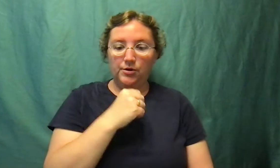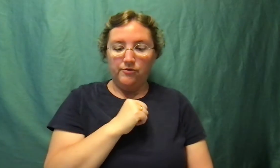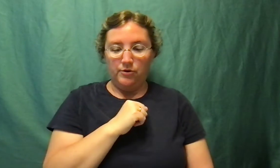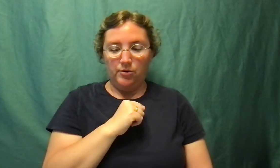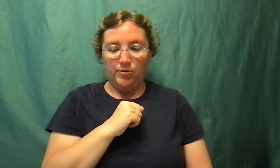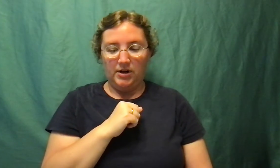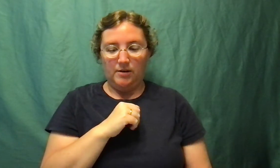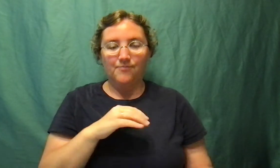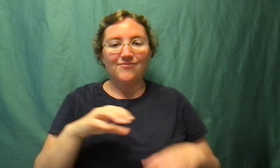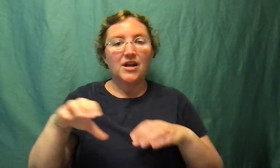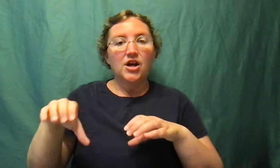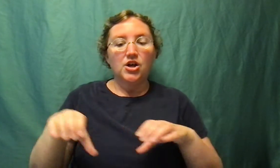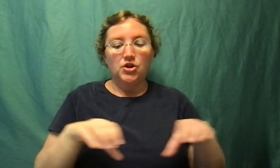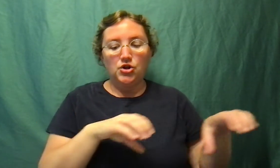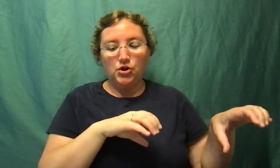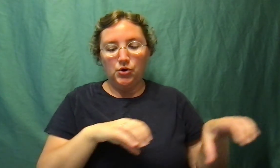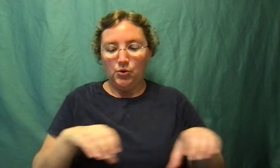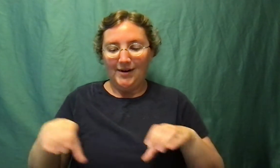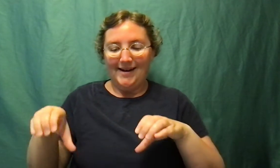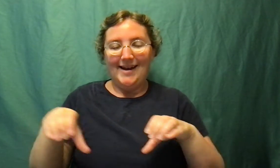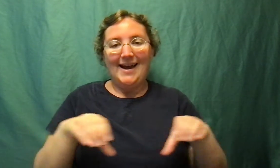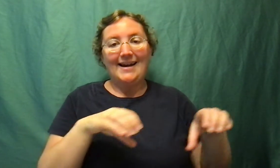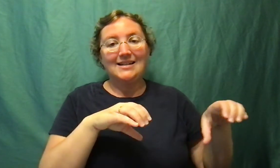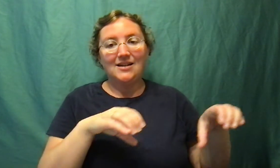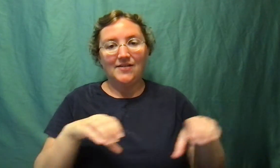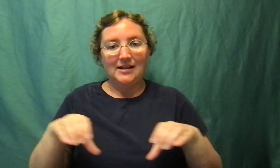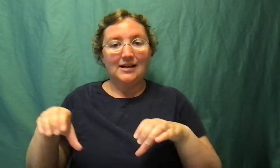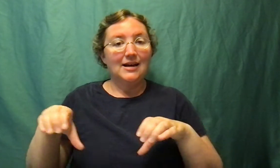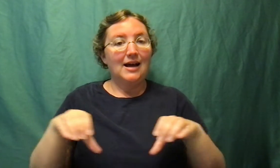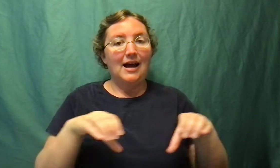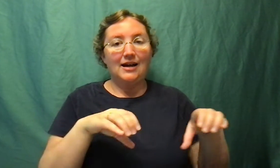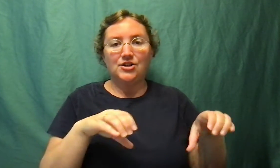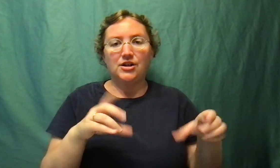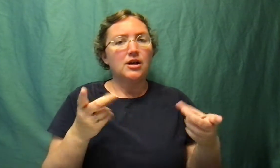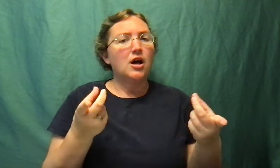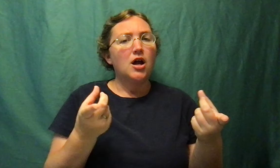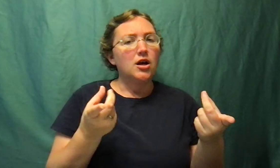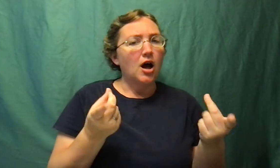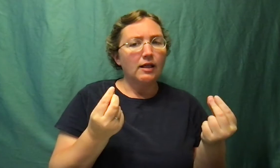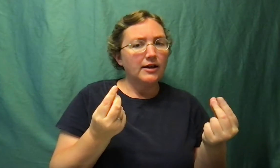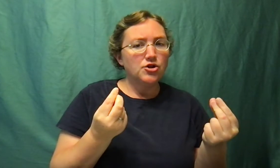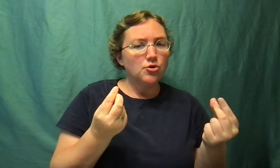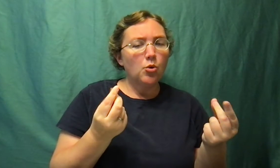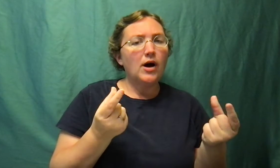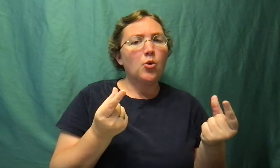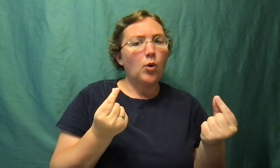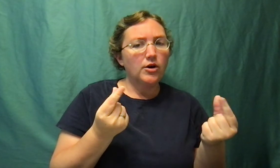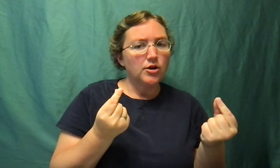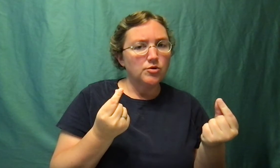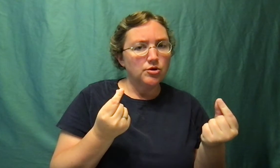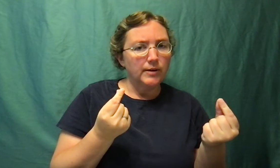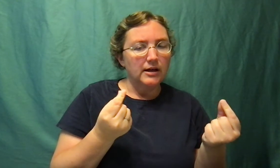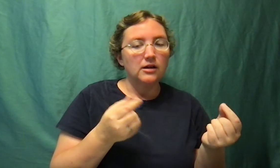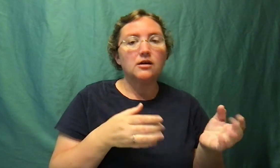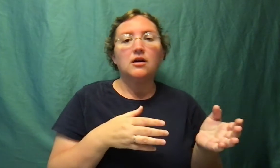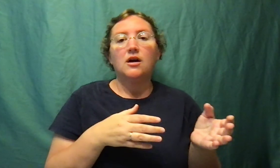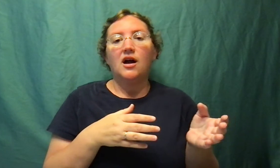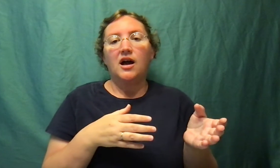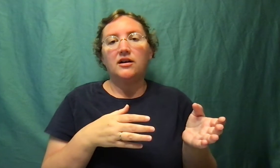beautiful or pretty. Do, activity, action. Not like do what are you doing, and